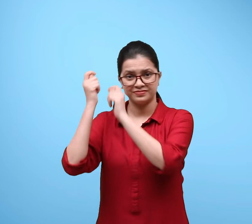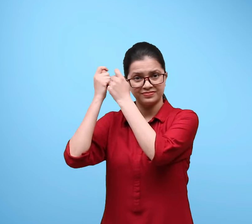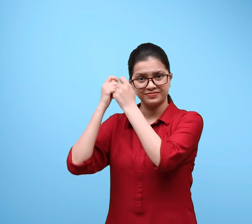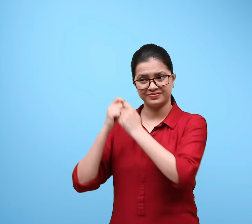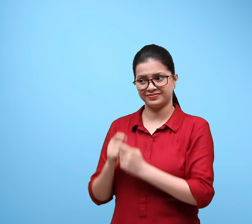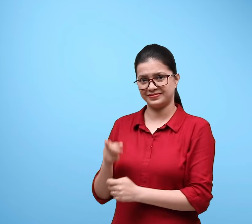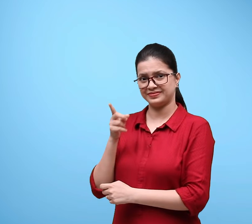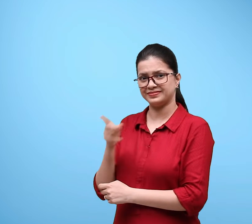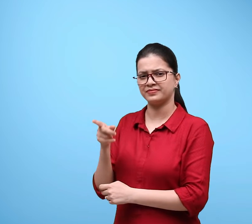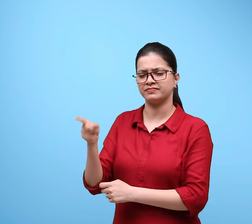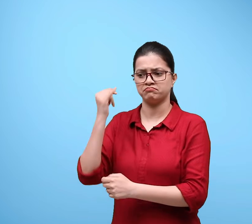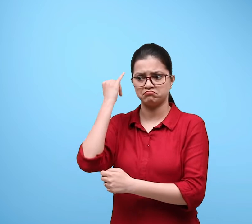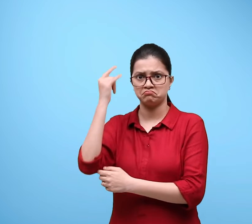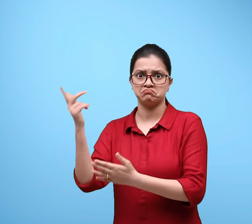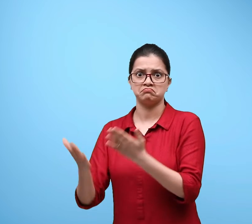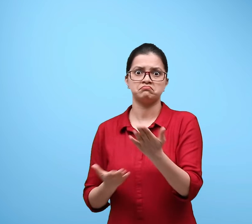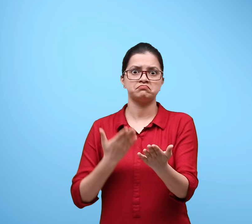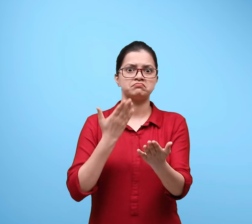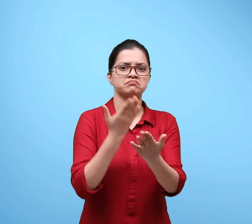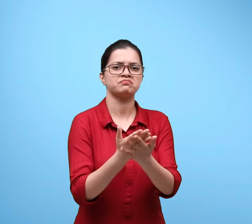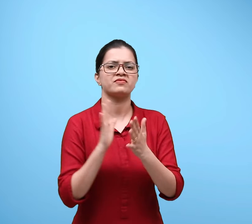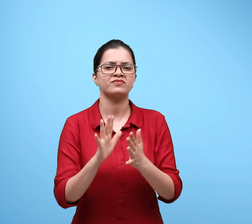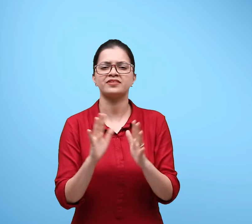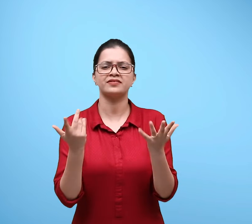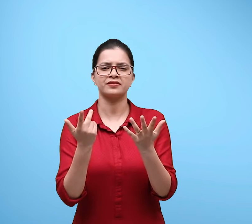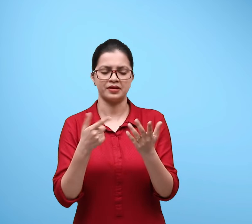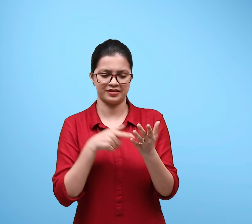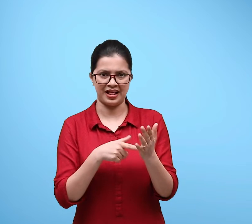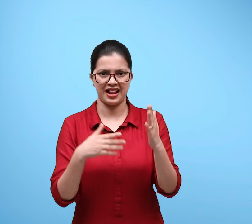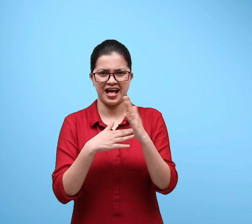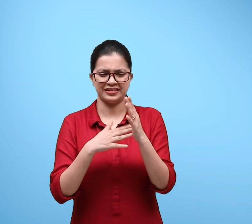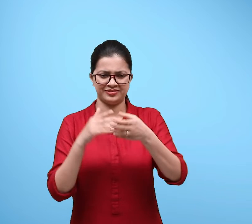Paheli suggests covering the glass of a torch with your palm at a dark place.